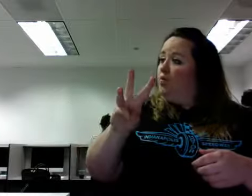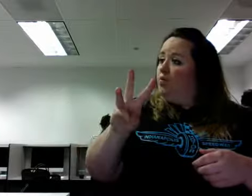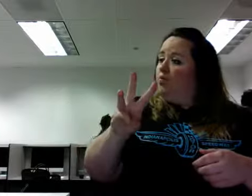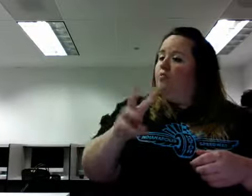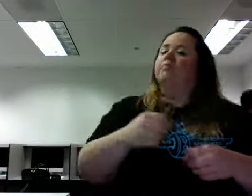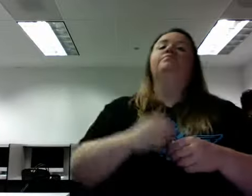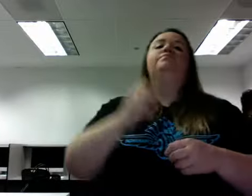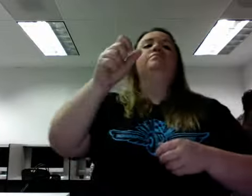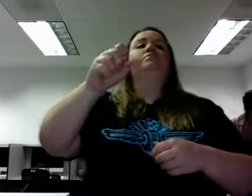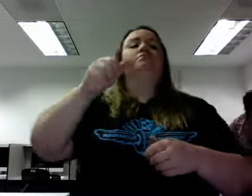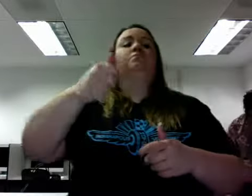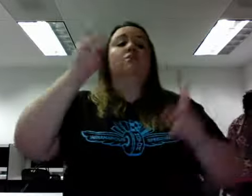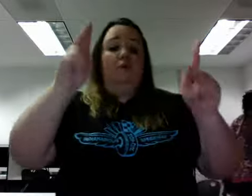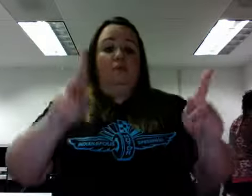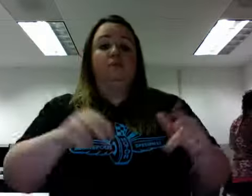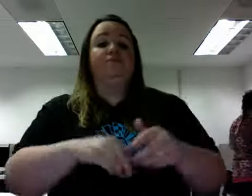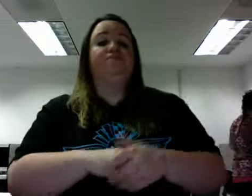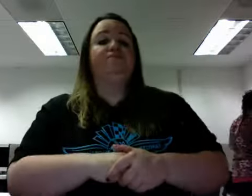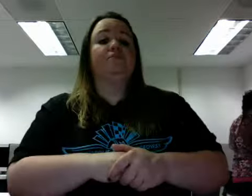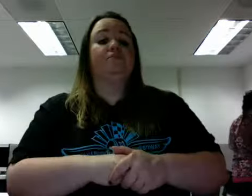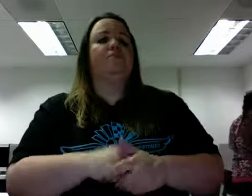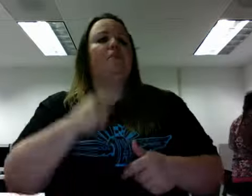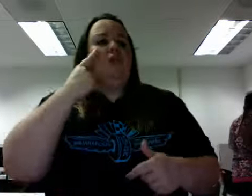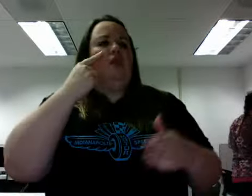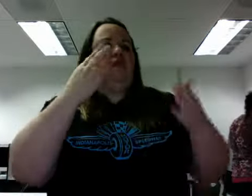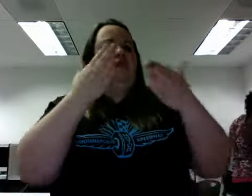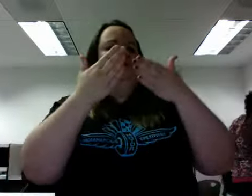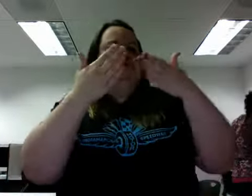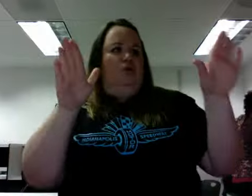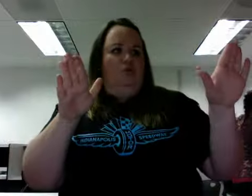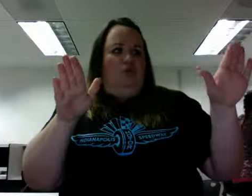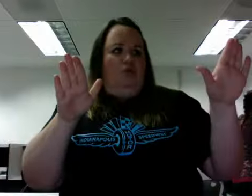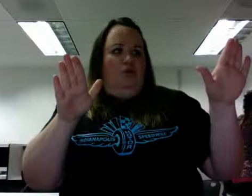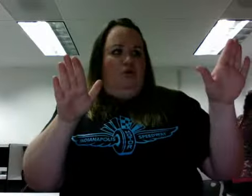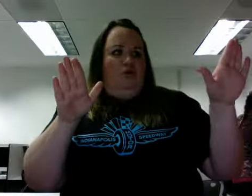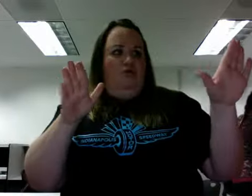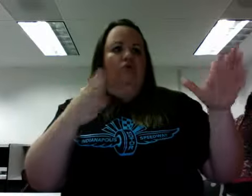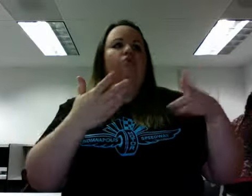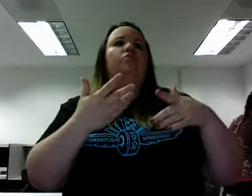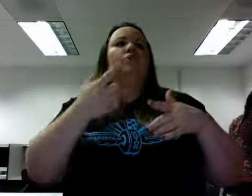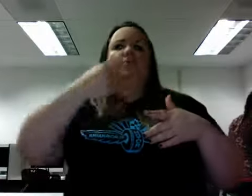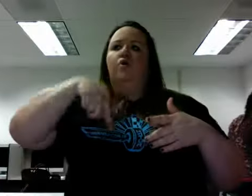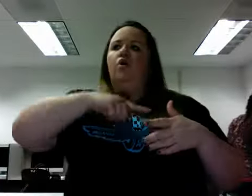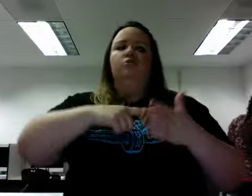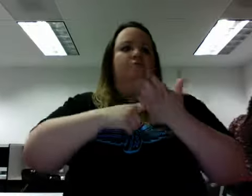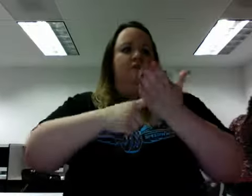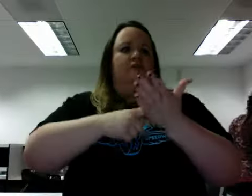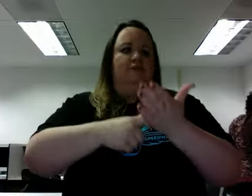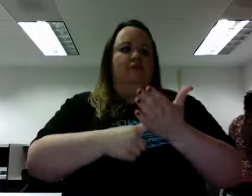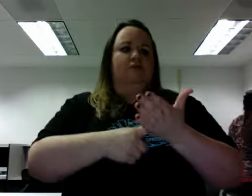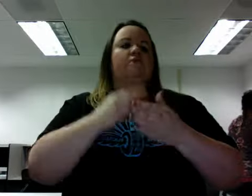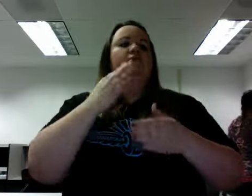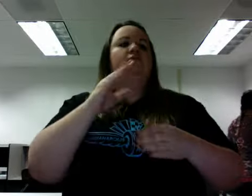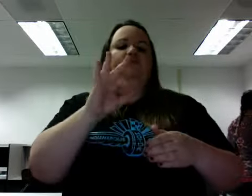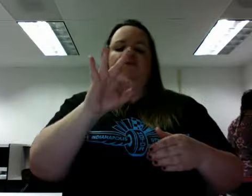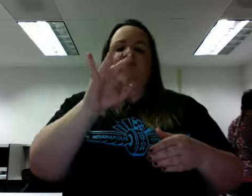else? I think in general, the ballpark idea would be all those minerals we talked about. Elastic fibers, and all the minerals that make up the